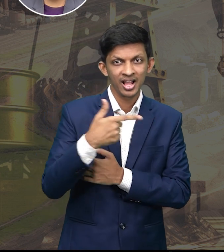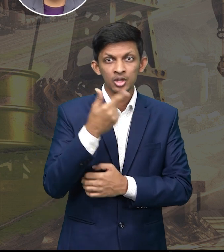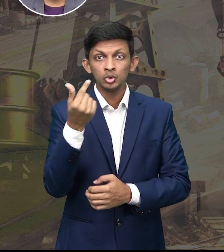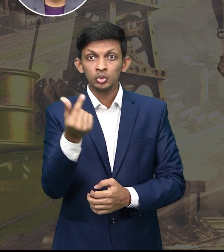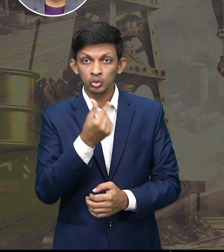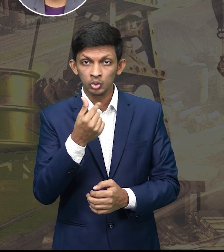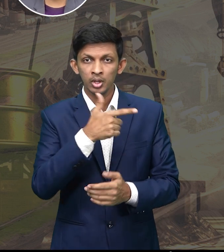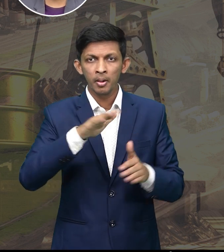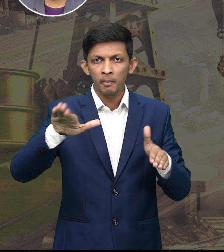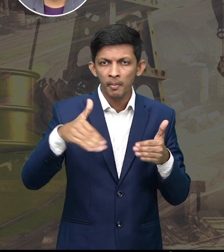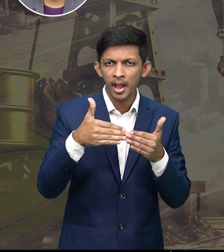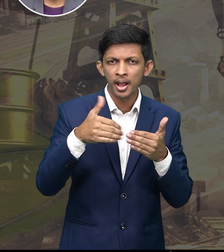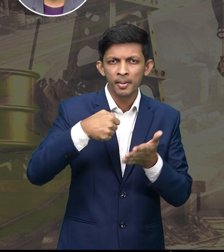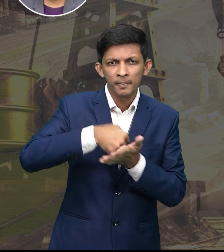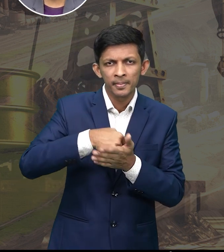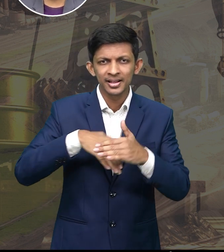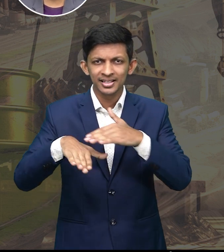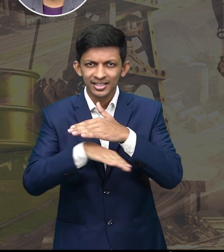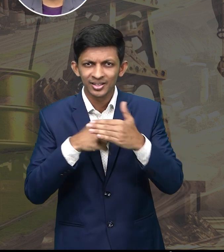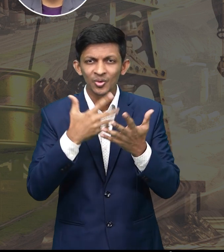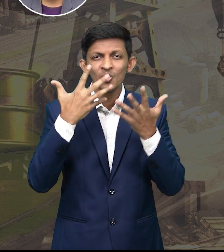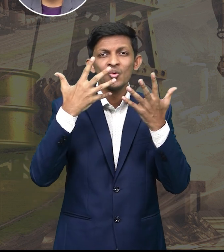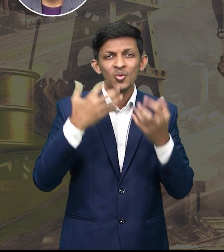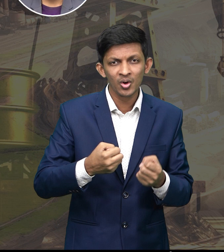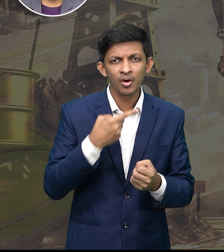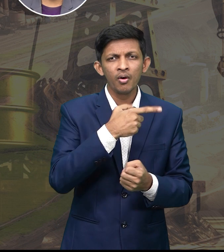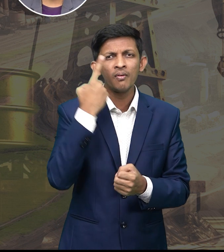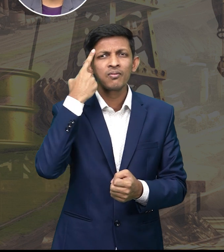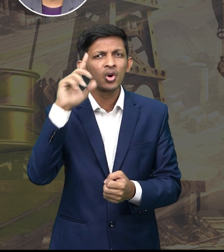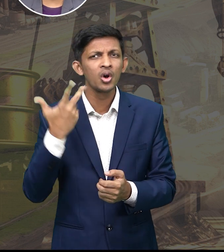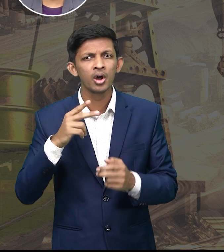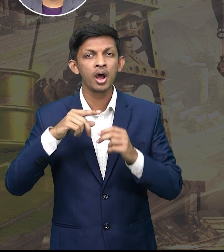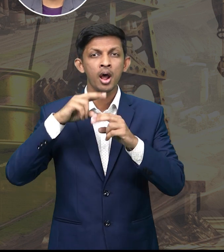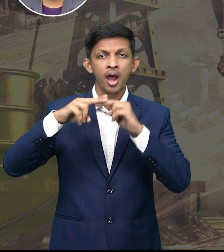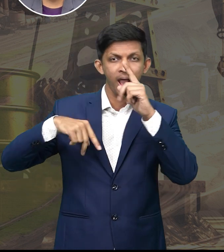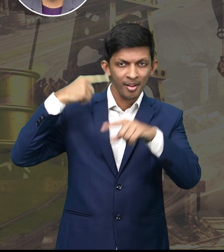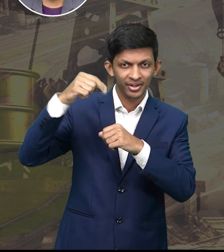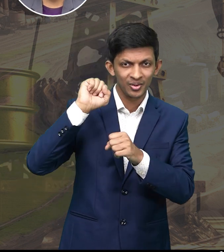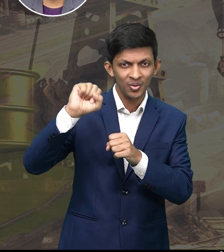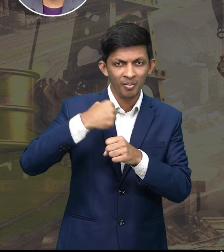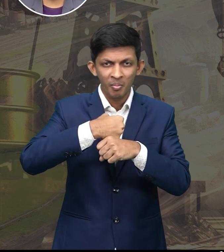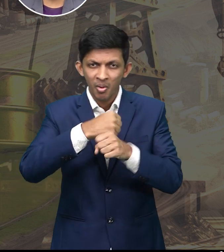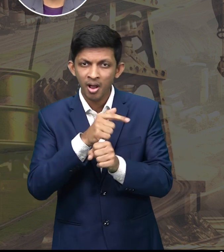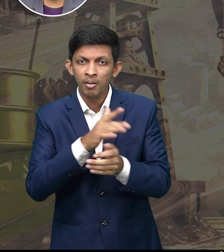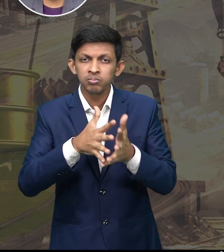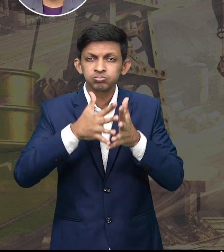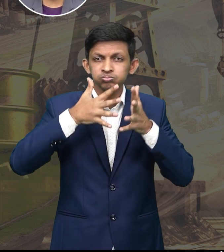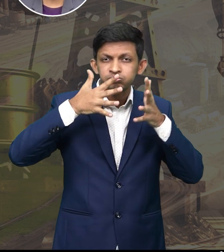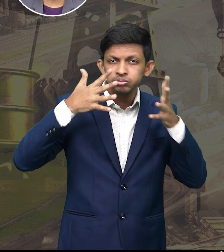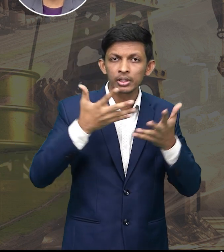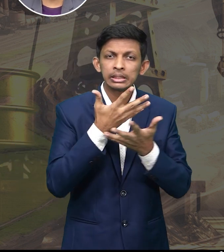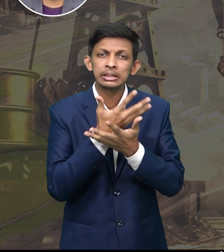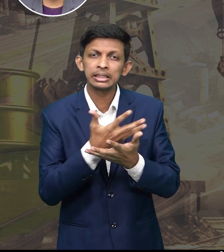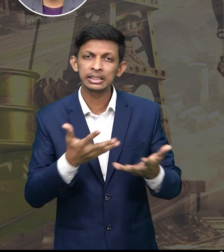The energy is used to meet basic needs and for the manufacture of a large number